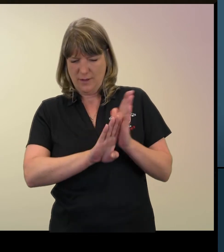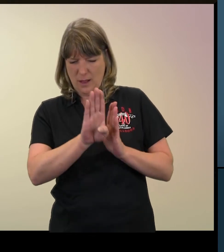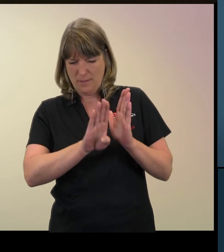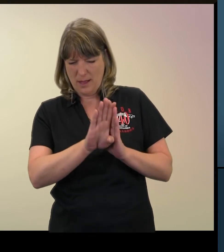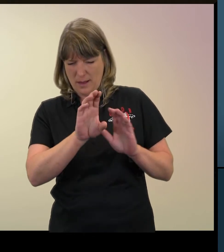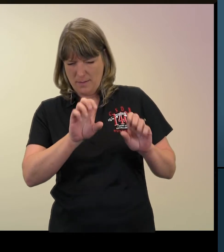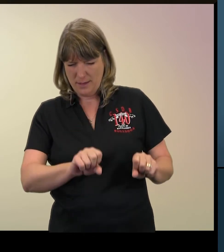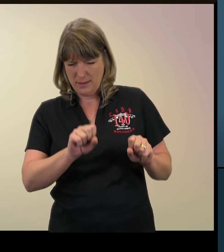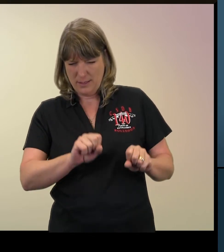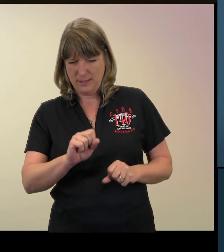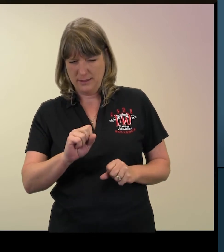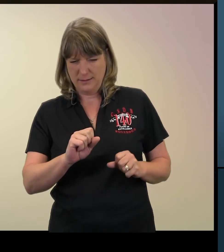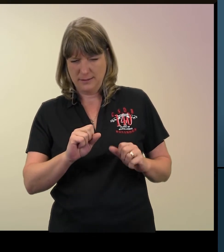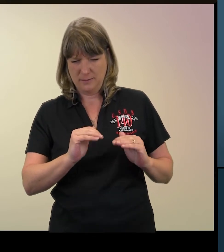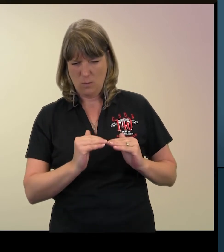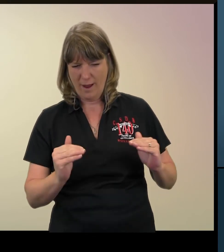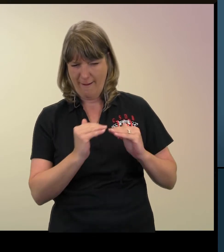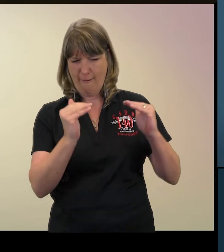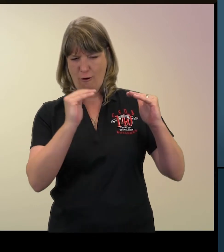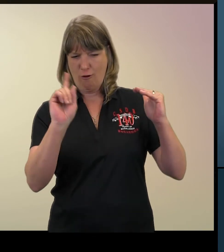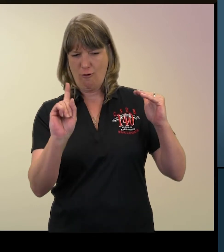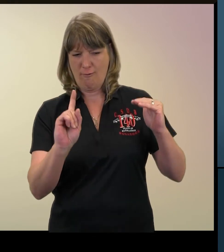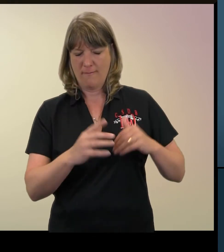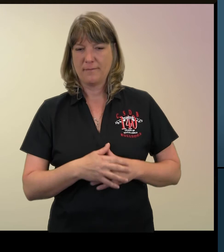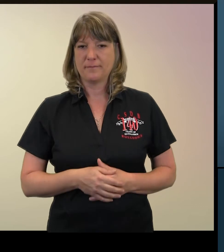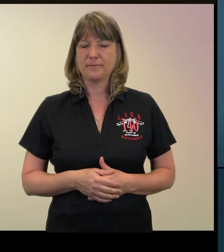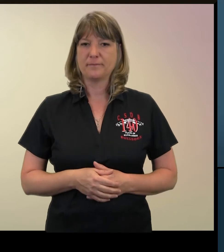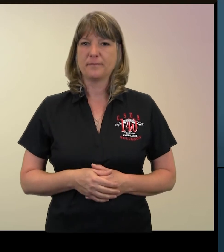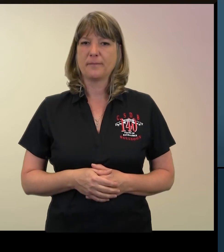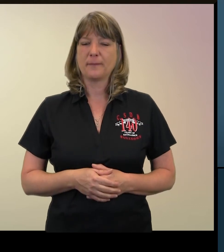have to know where their developmental abilities lie.